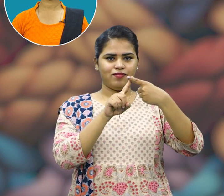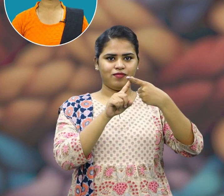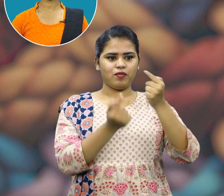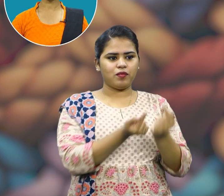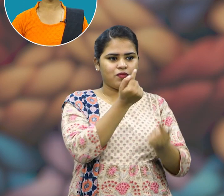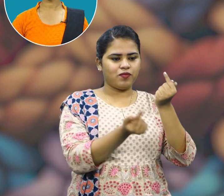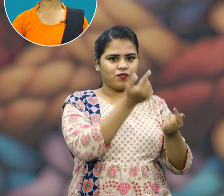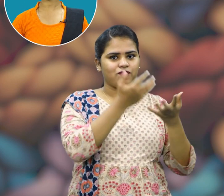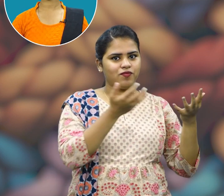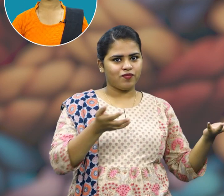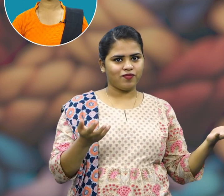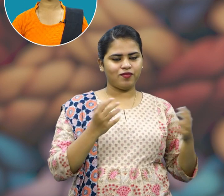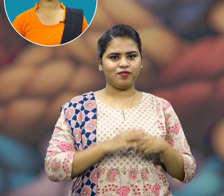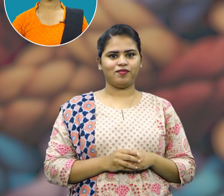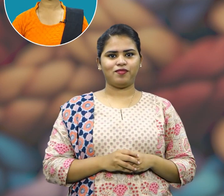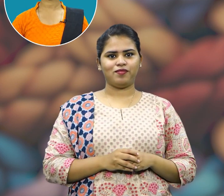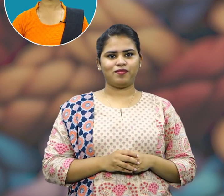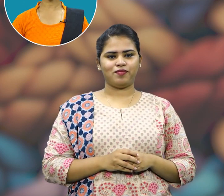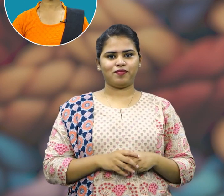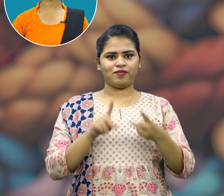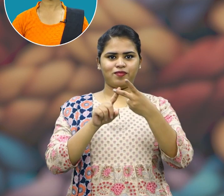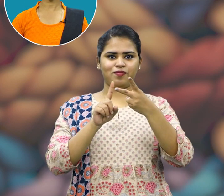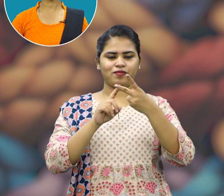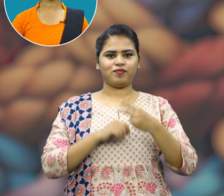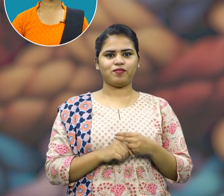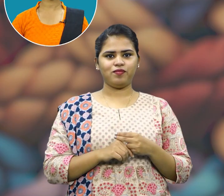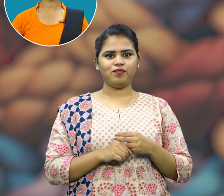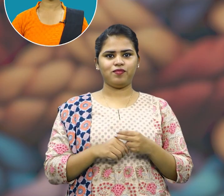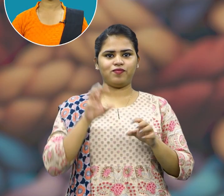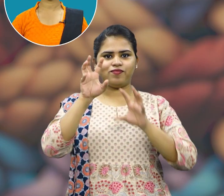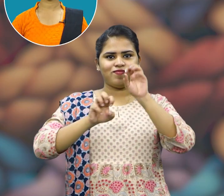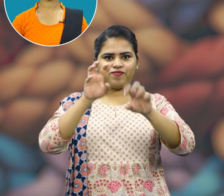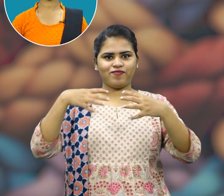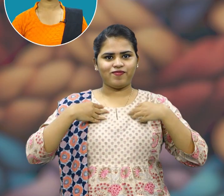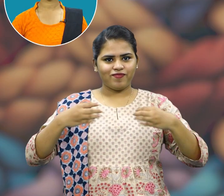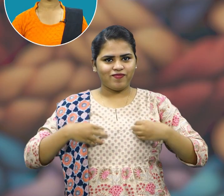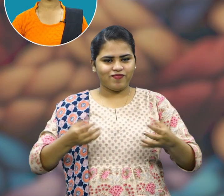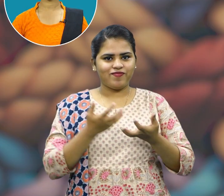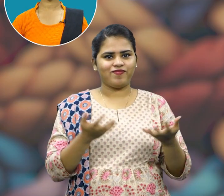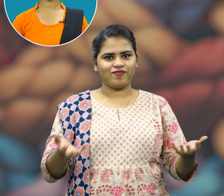First, plant source. Second, animal source.